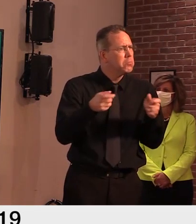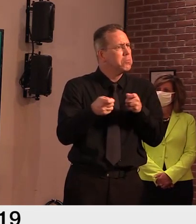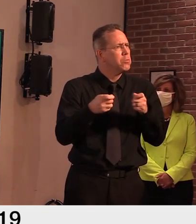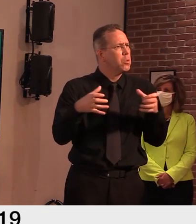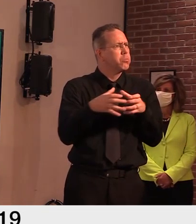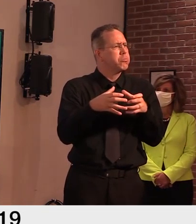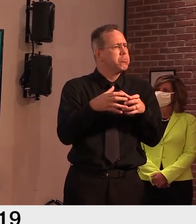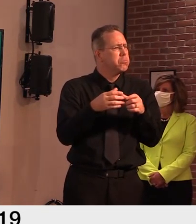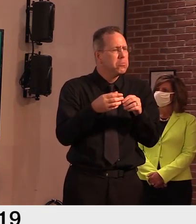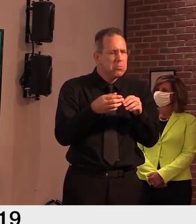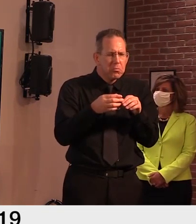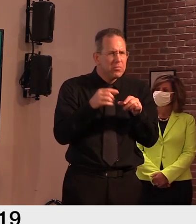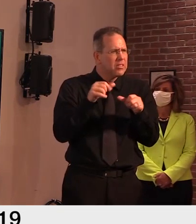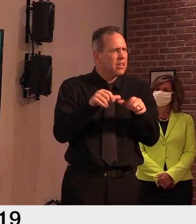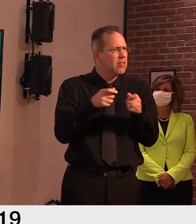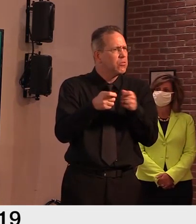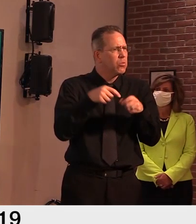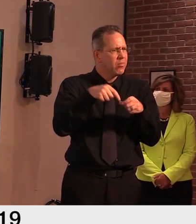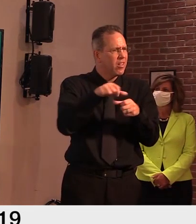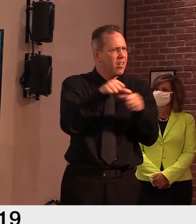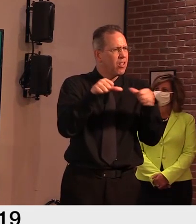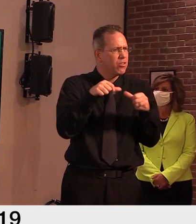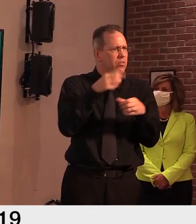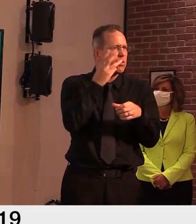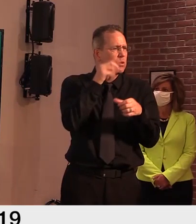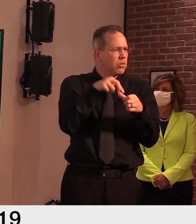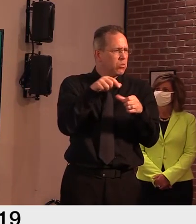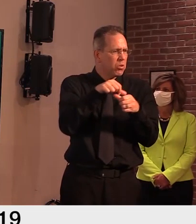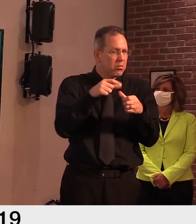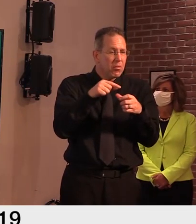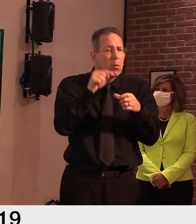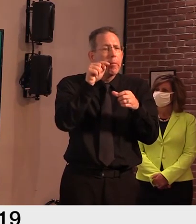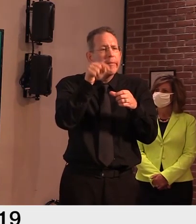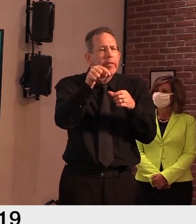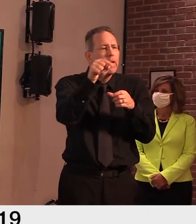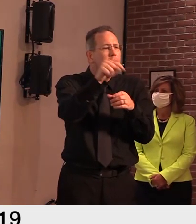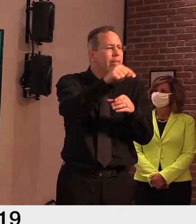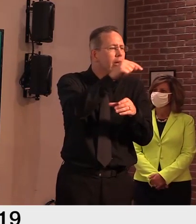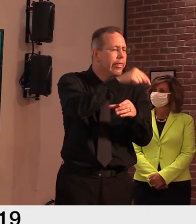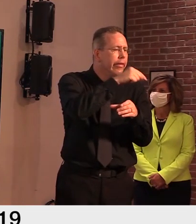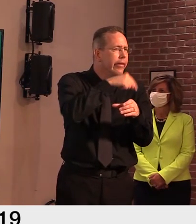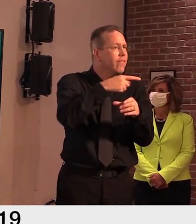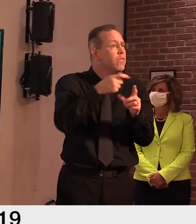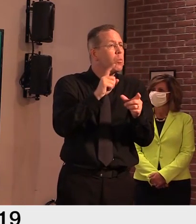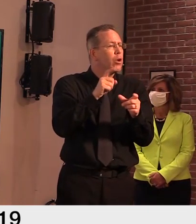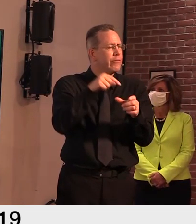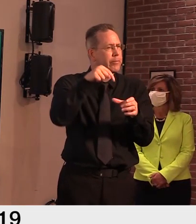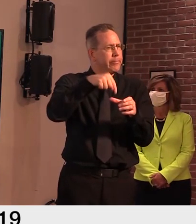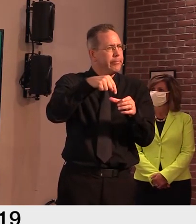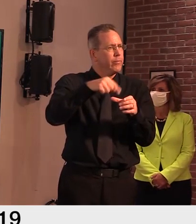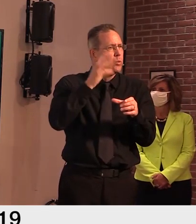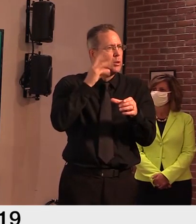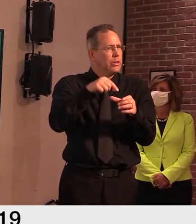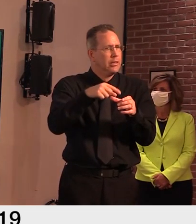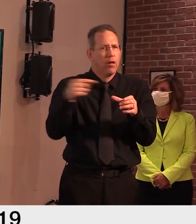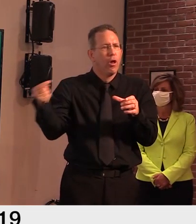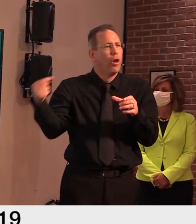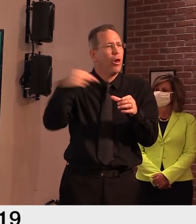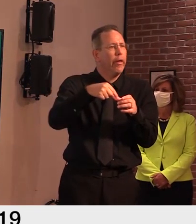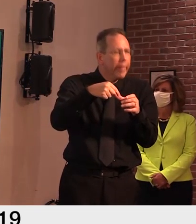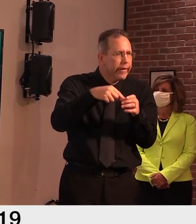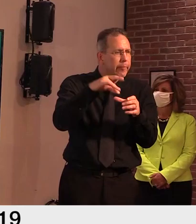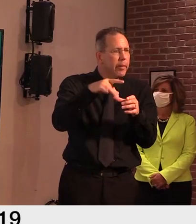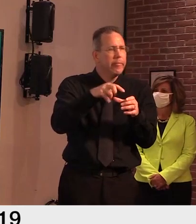in the context of that, it really doesn't look like there's a major new ongoing spike in